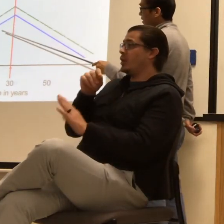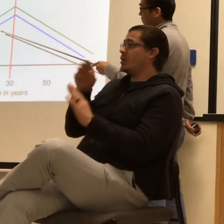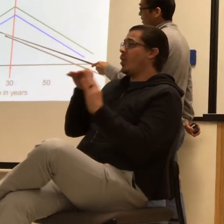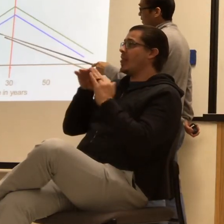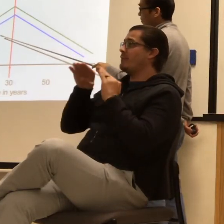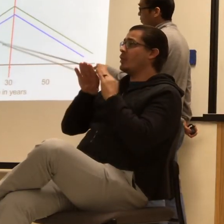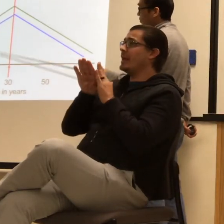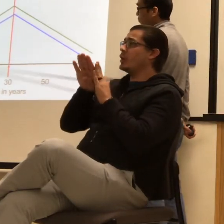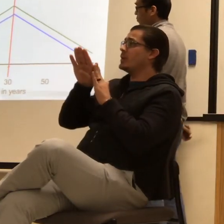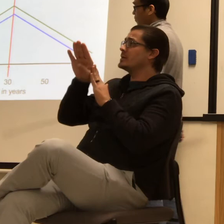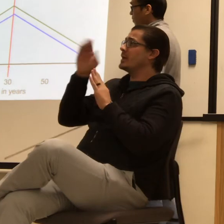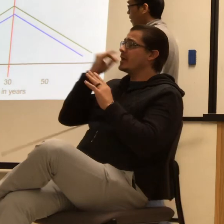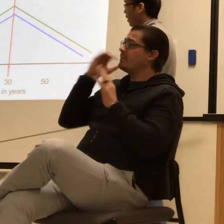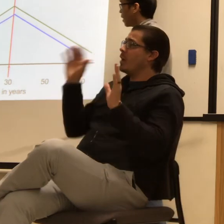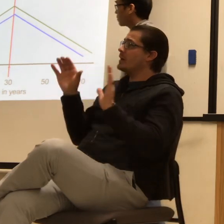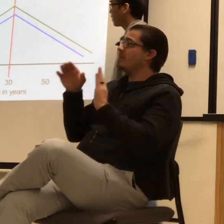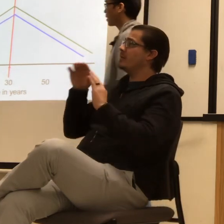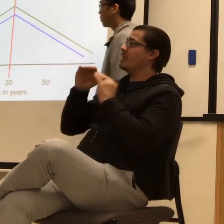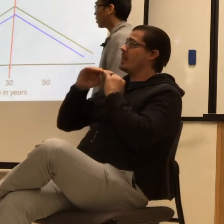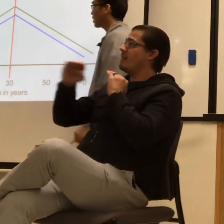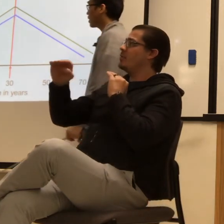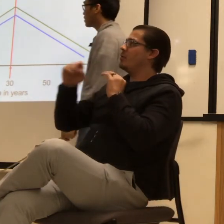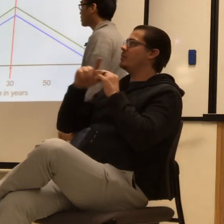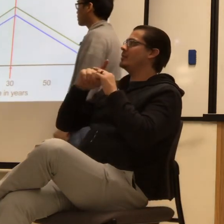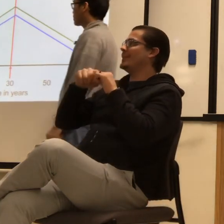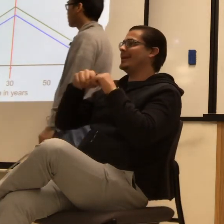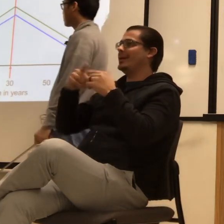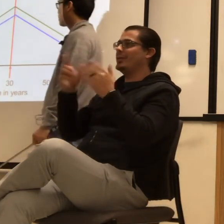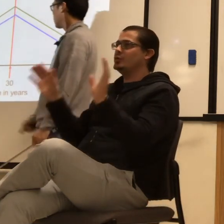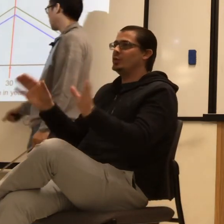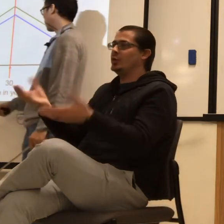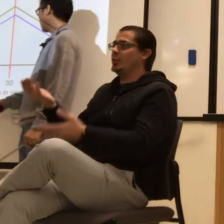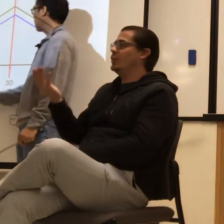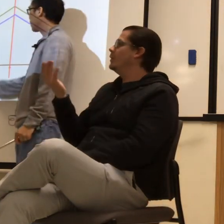if your activity level, depending on what it is,